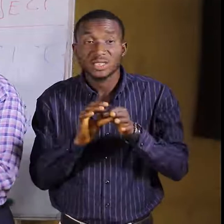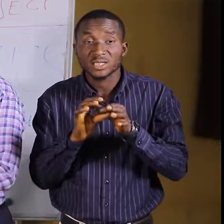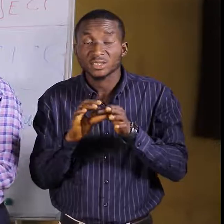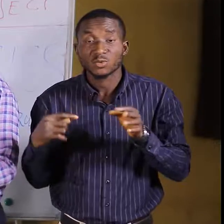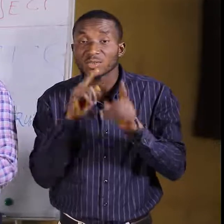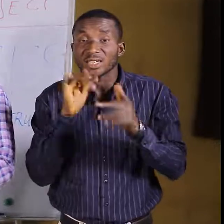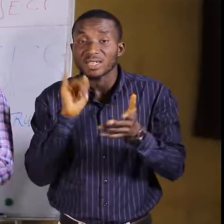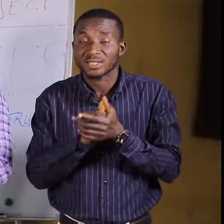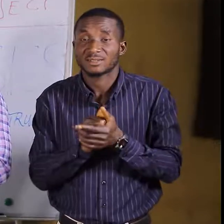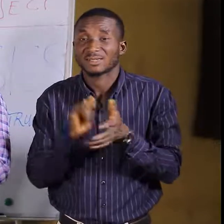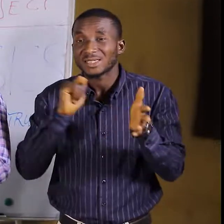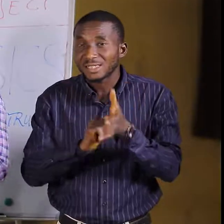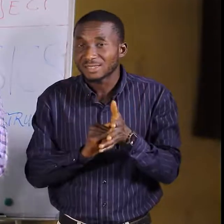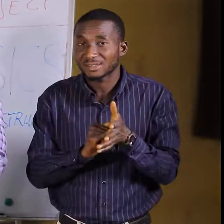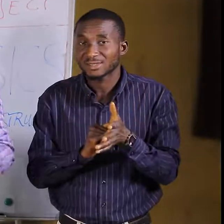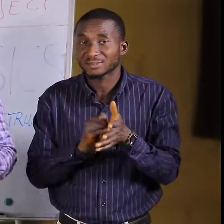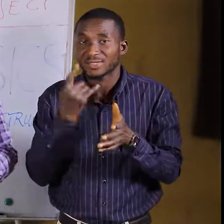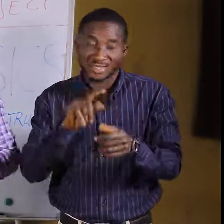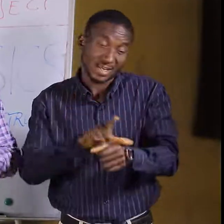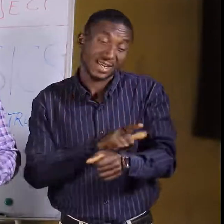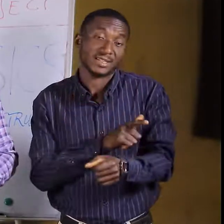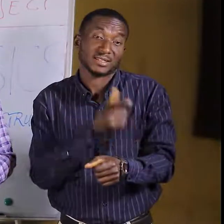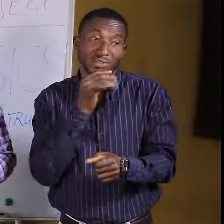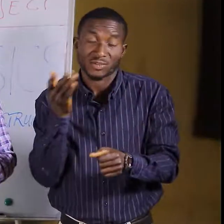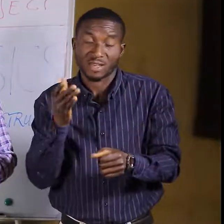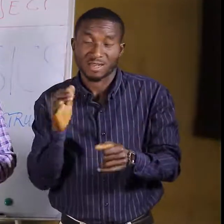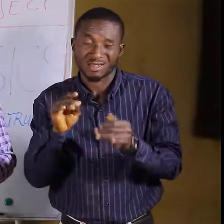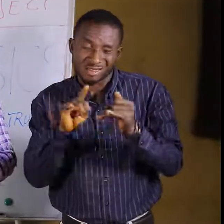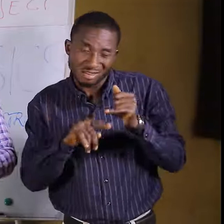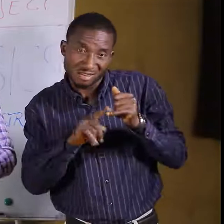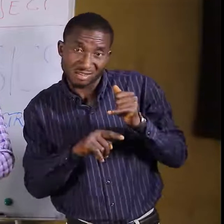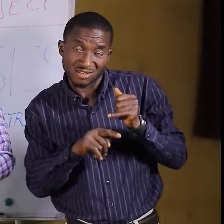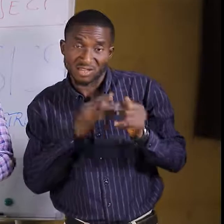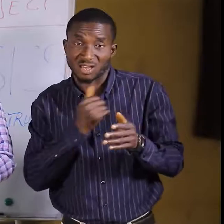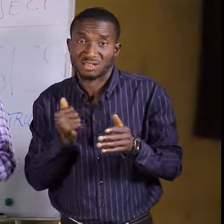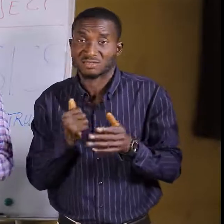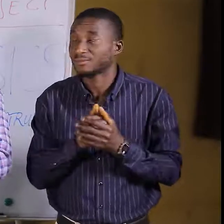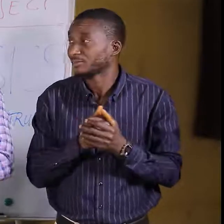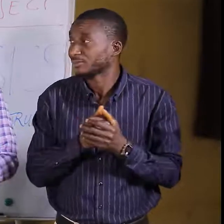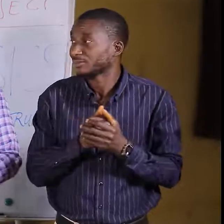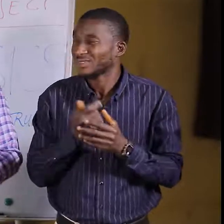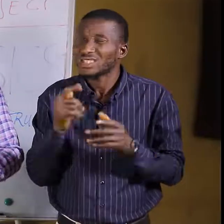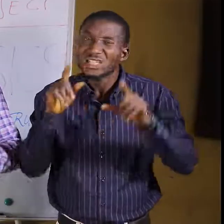we said, is the length of their edges and then